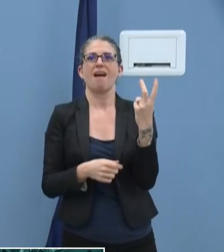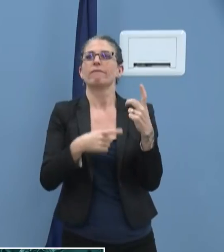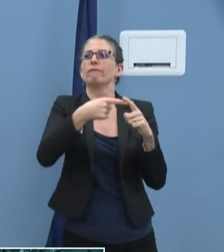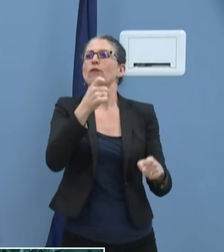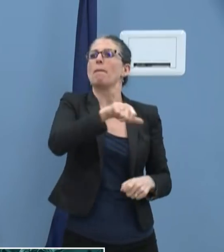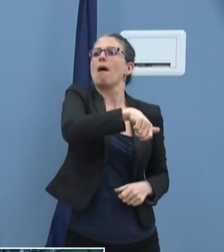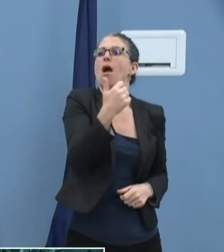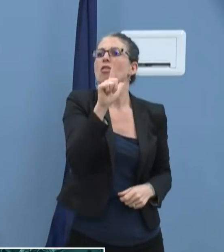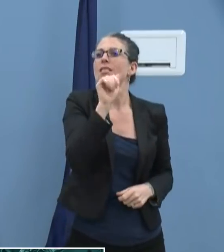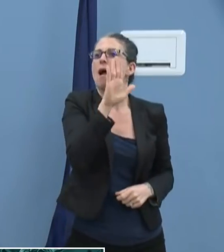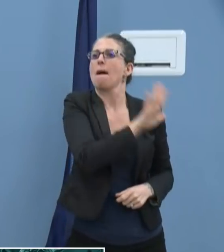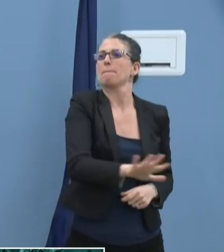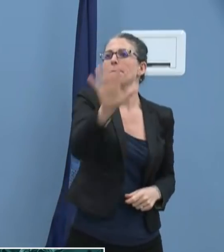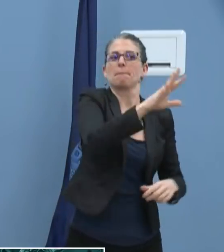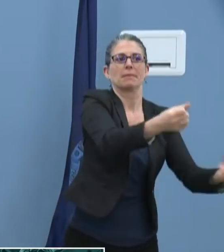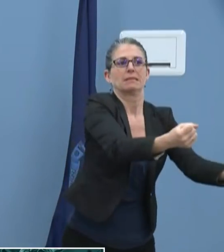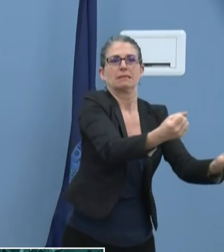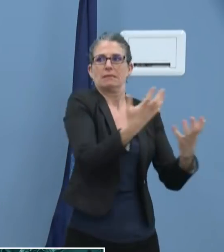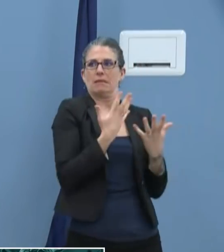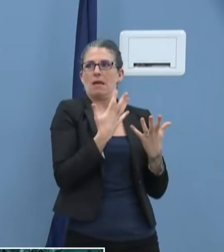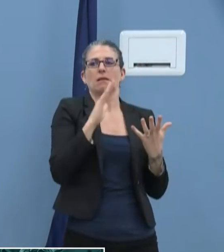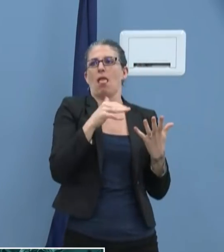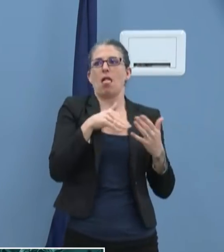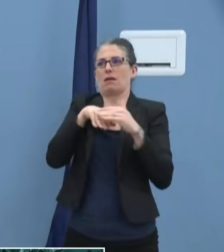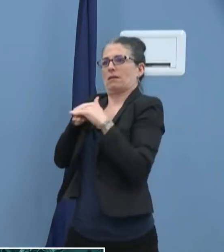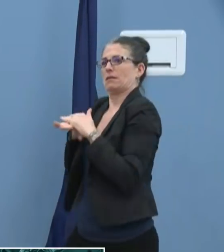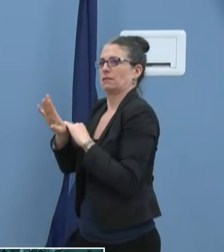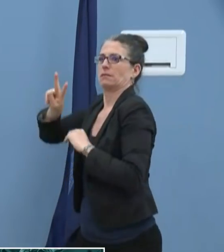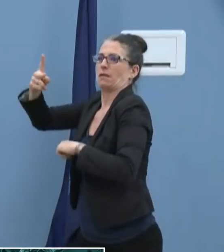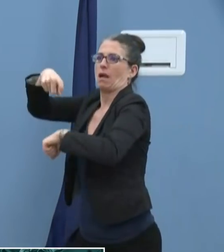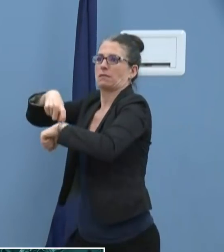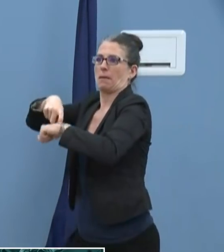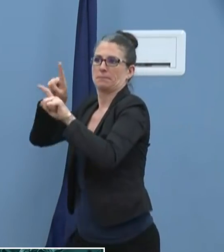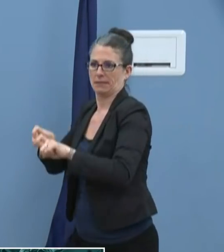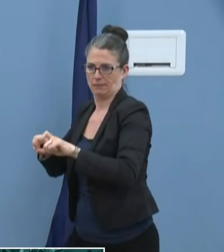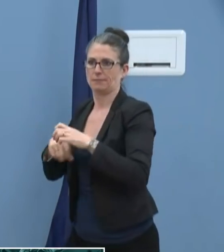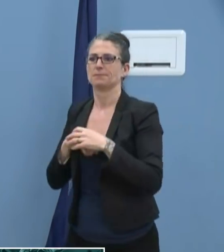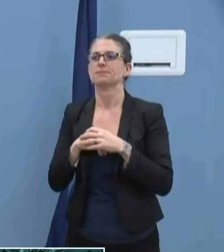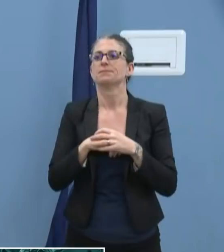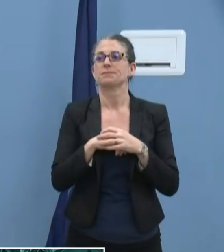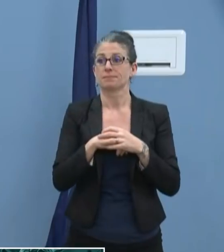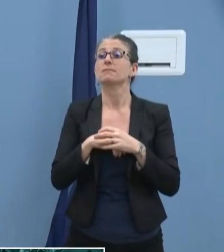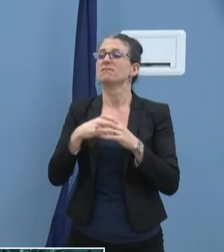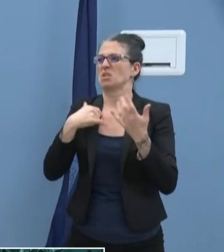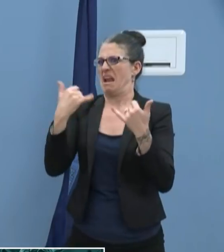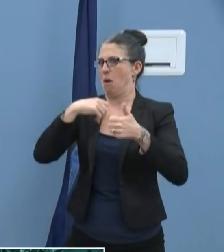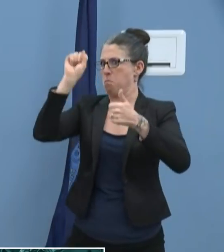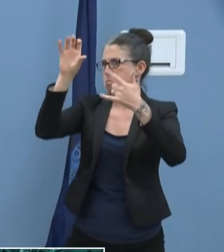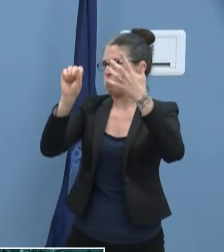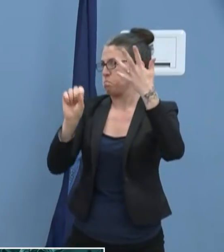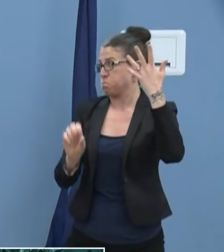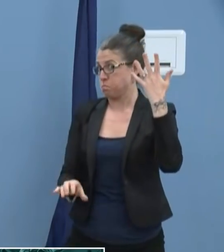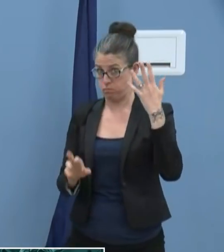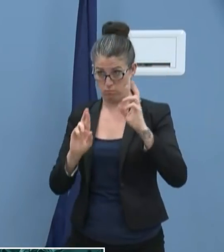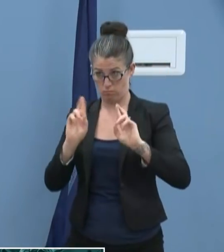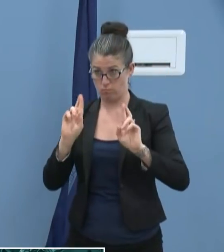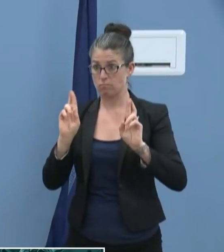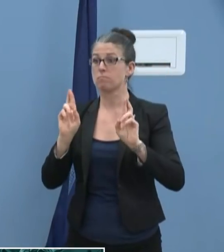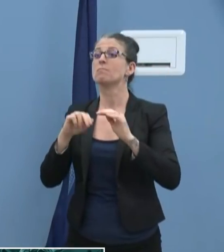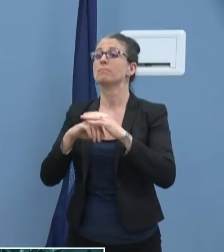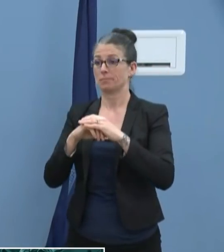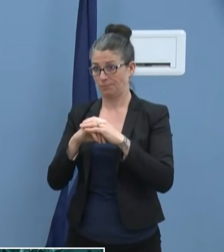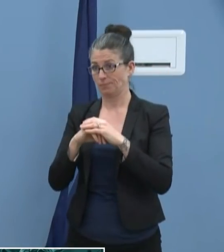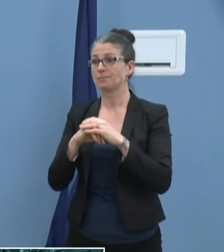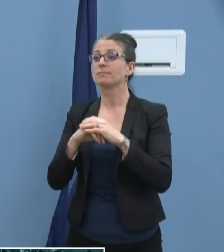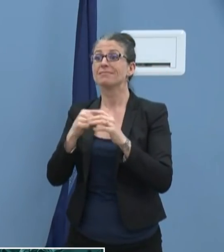I'd like to just run through the numbers just very, very quickly to ensure that there's no confusion. Yesterday, we noted that there